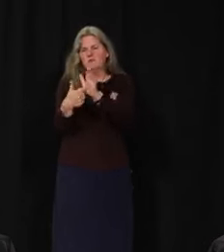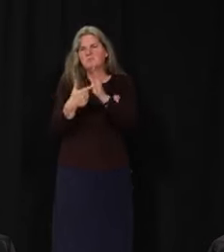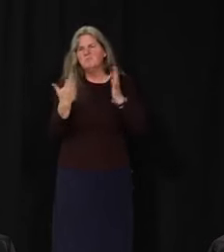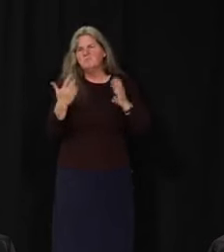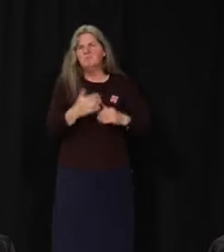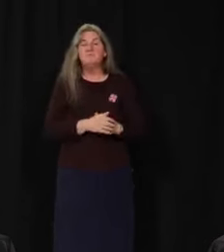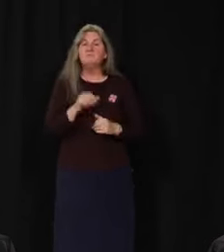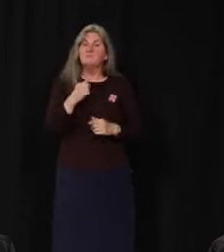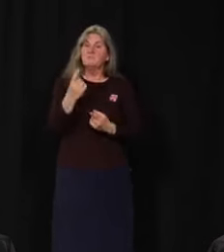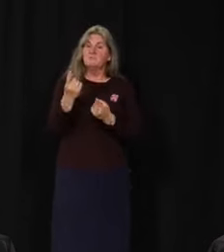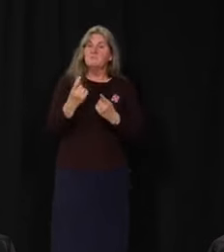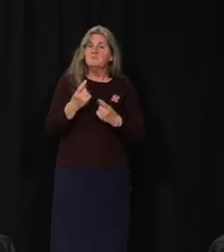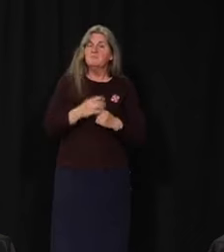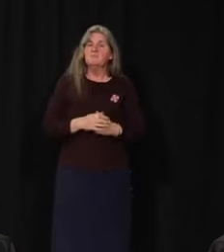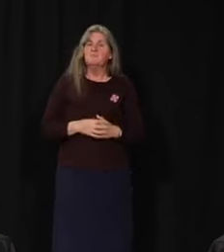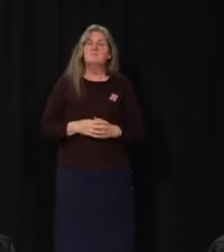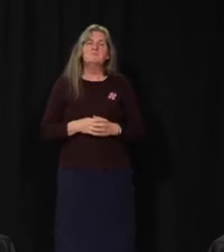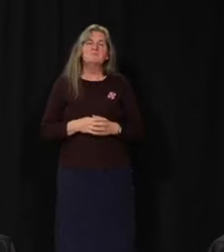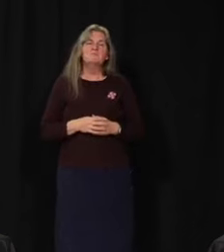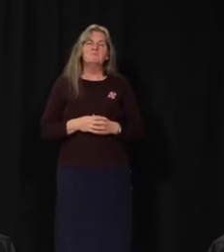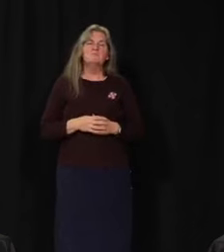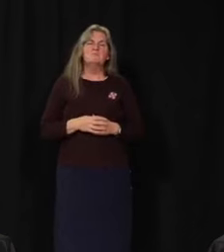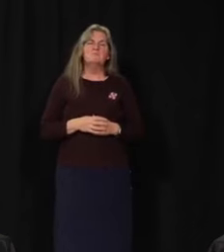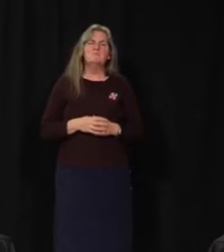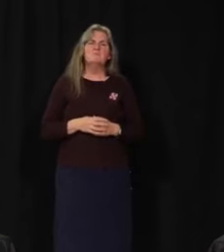Follow-up question, Gabrielle?